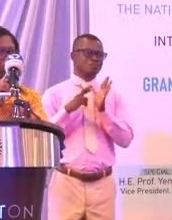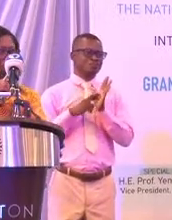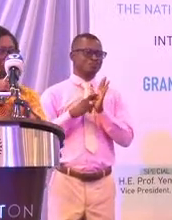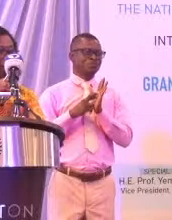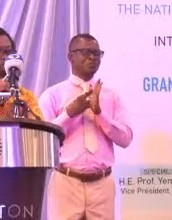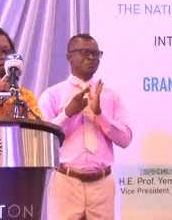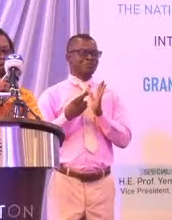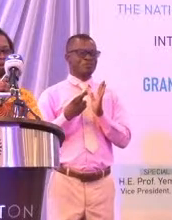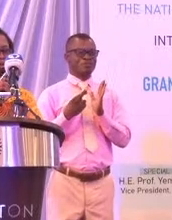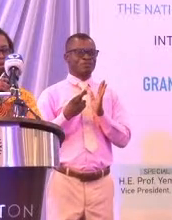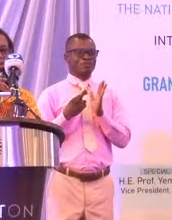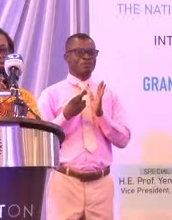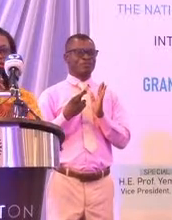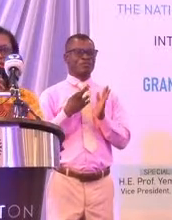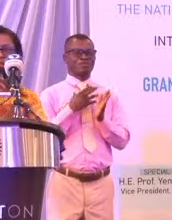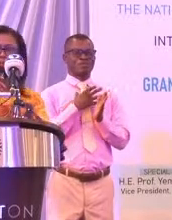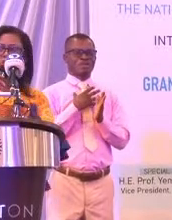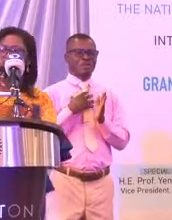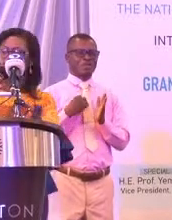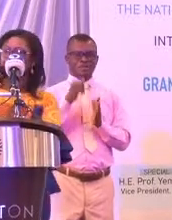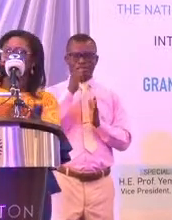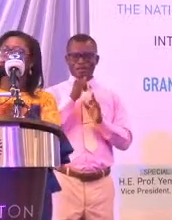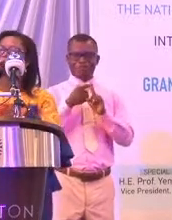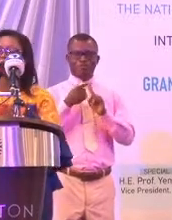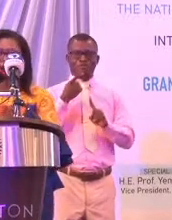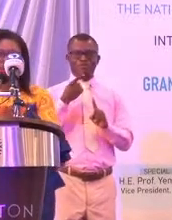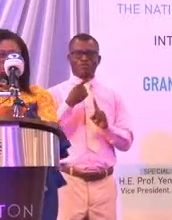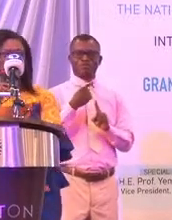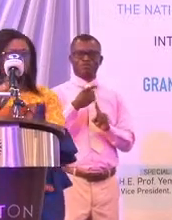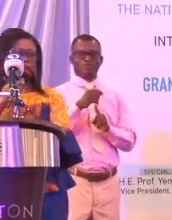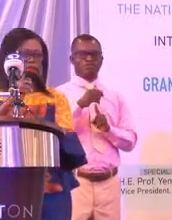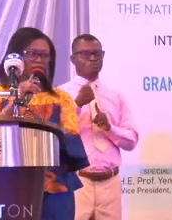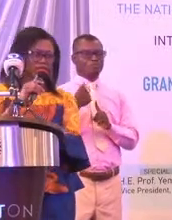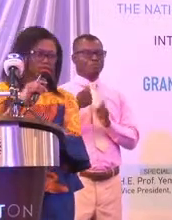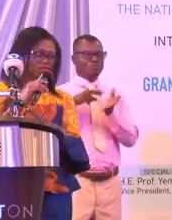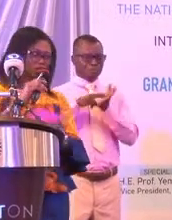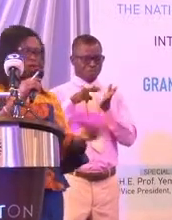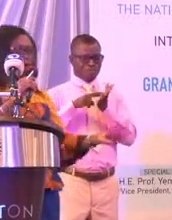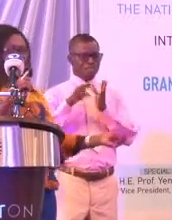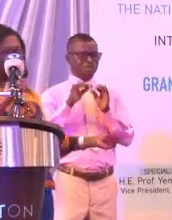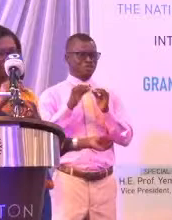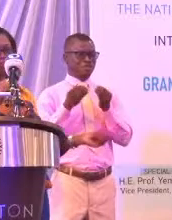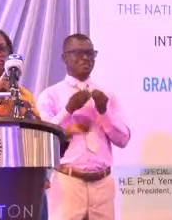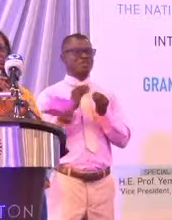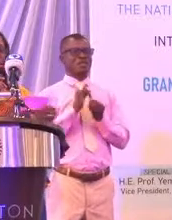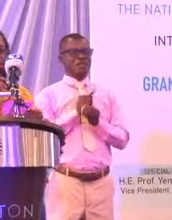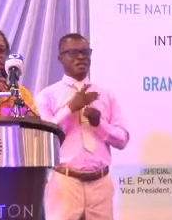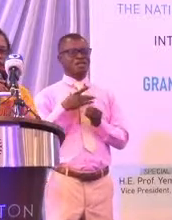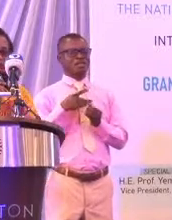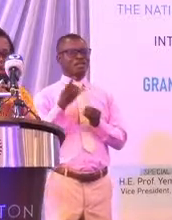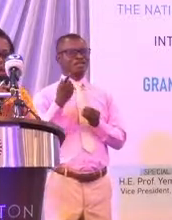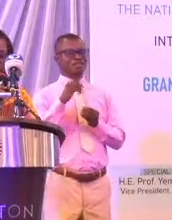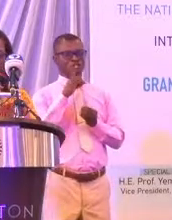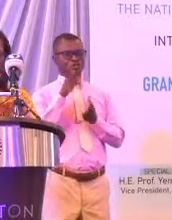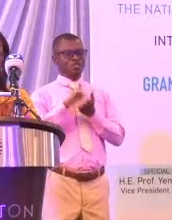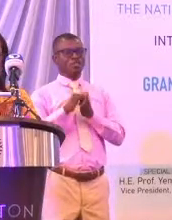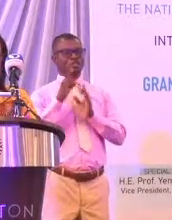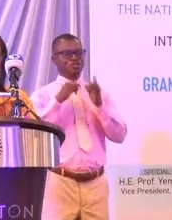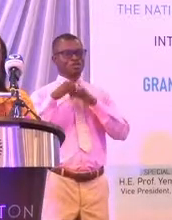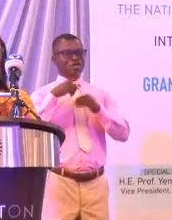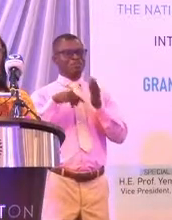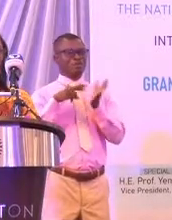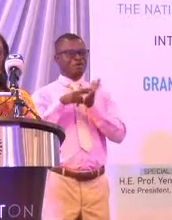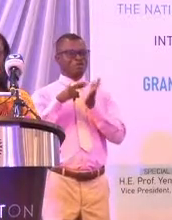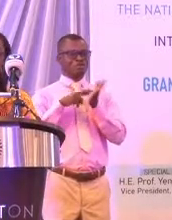Forgive my bias. I am from a polling and research organization, so I like the fact that you talk about research and